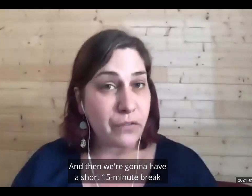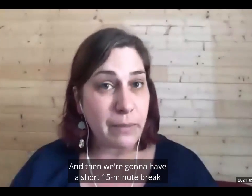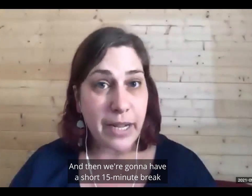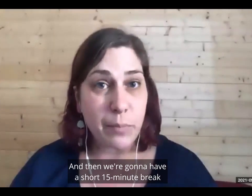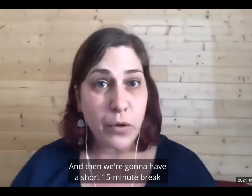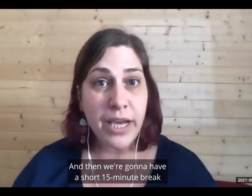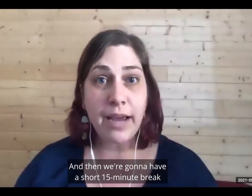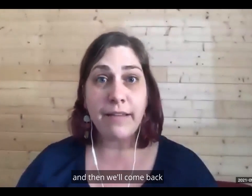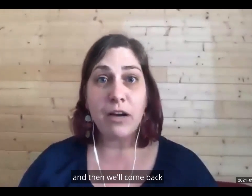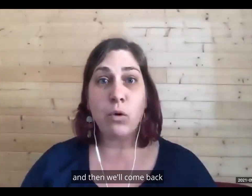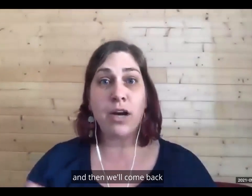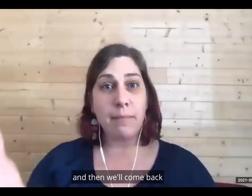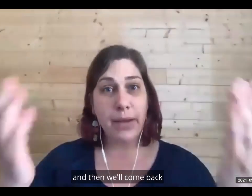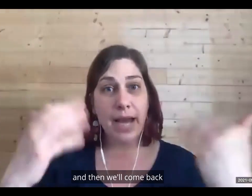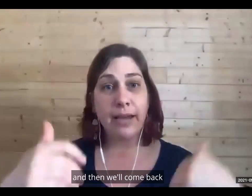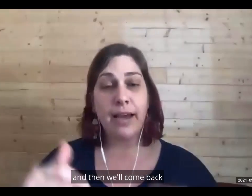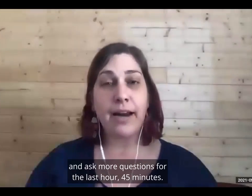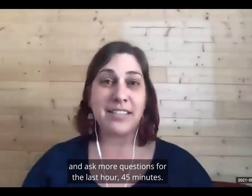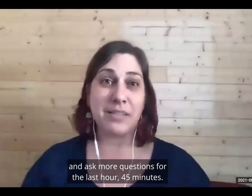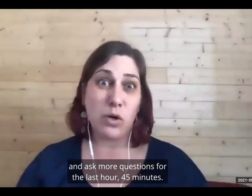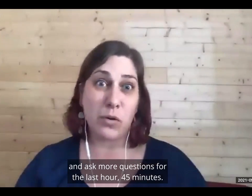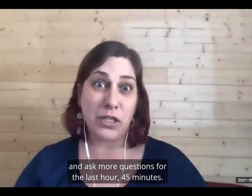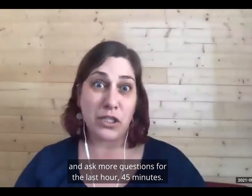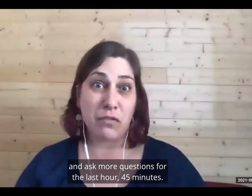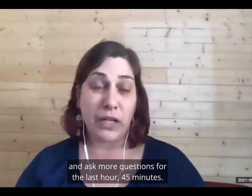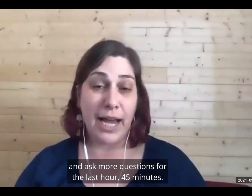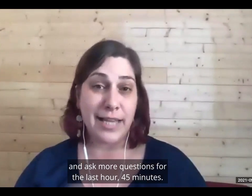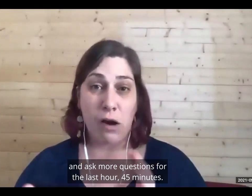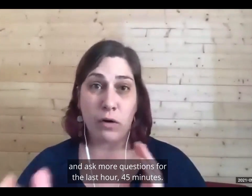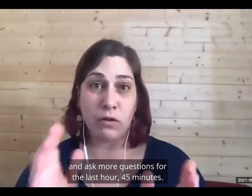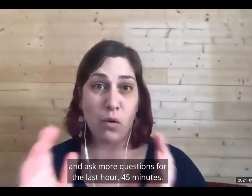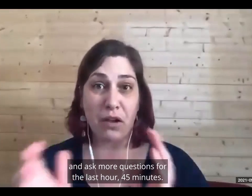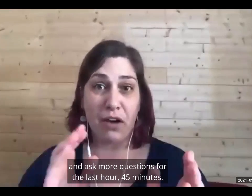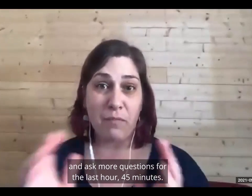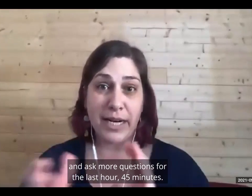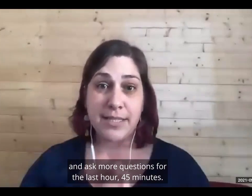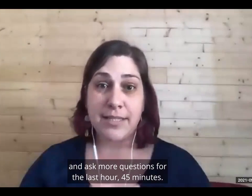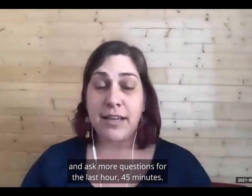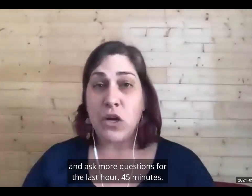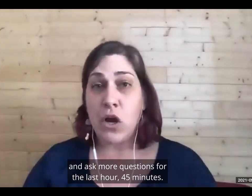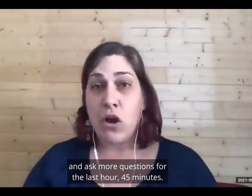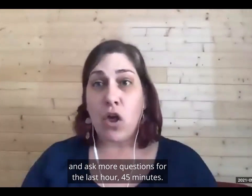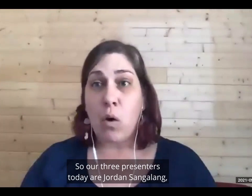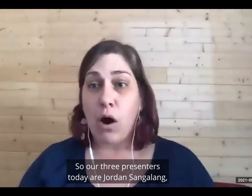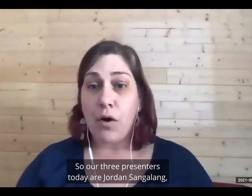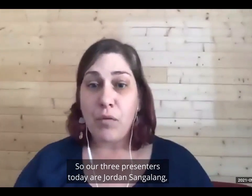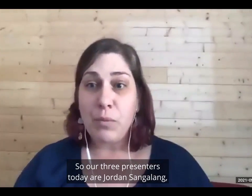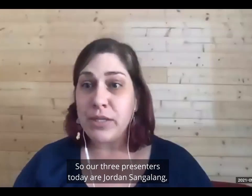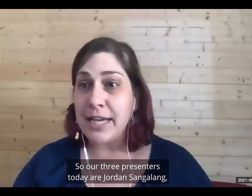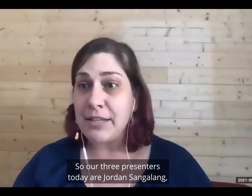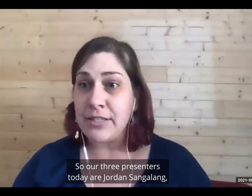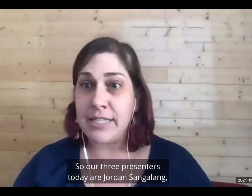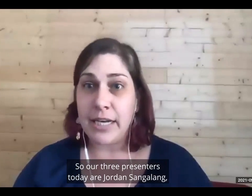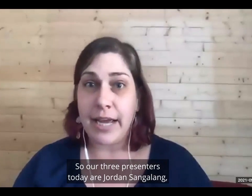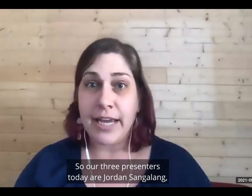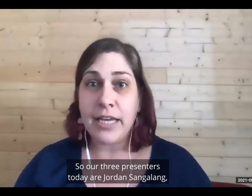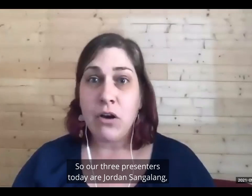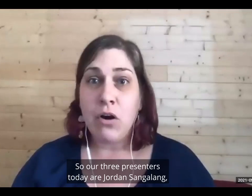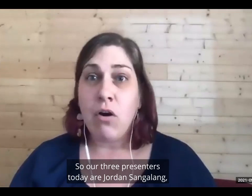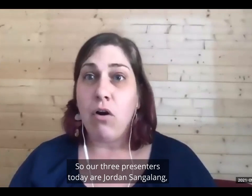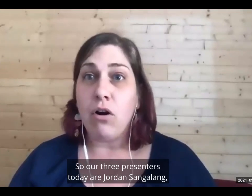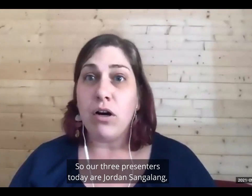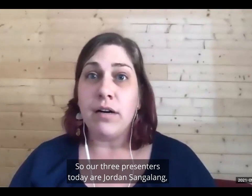short 15-minute break, and then we'll come back and ask more questions for the last hour of 45 minutes. So our 3 presenters